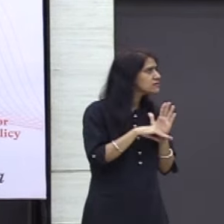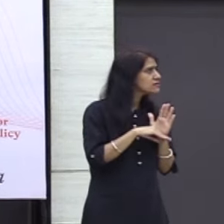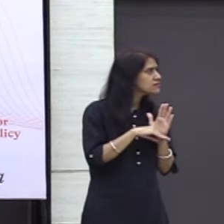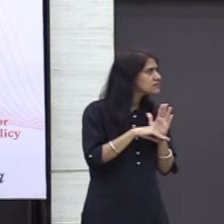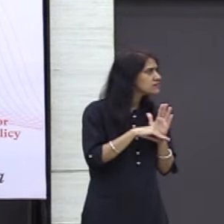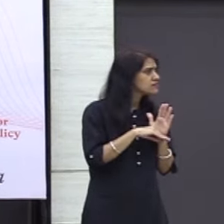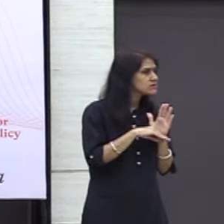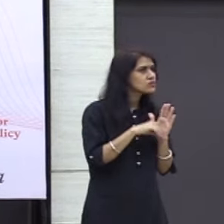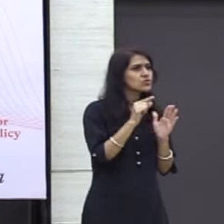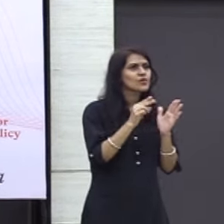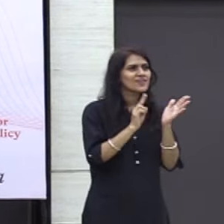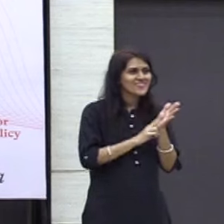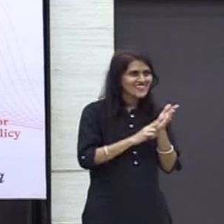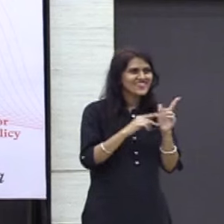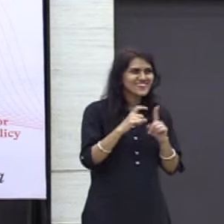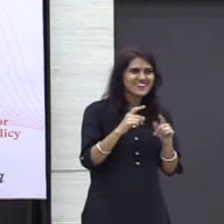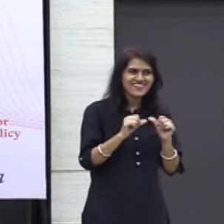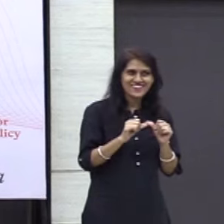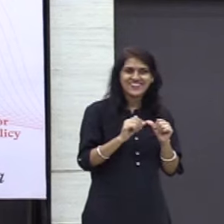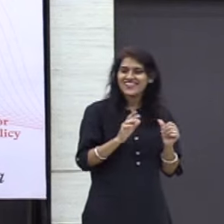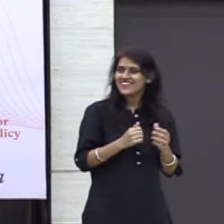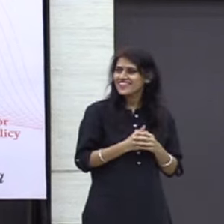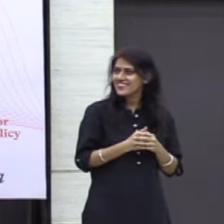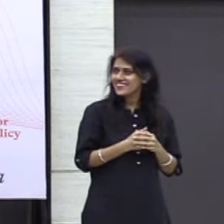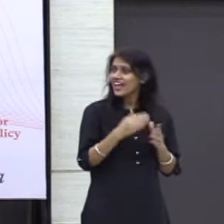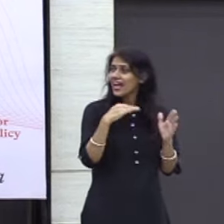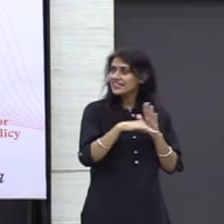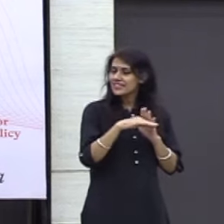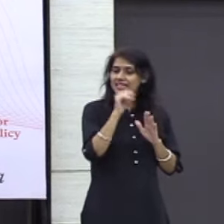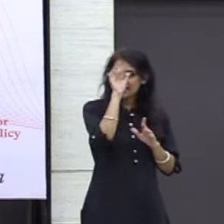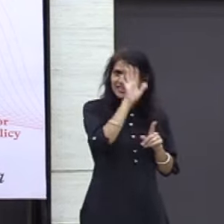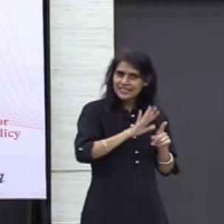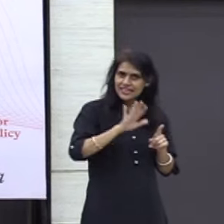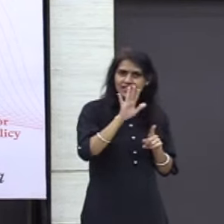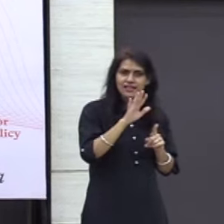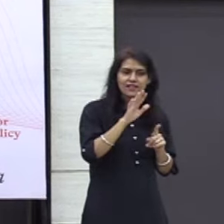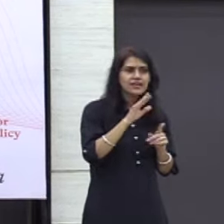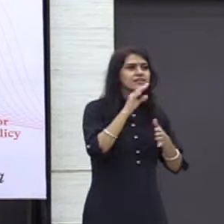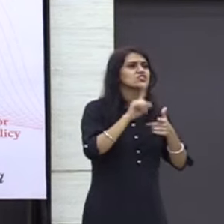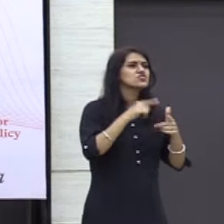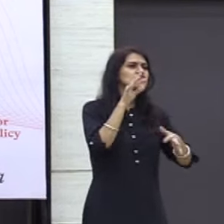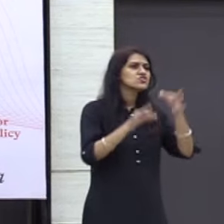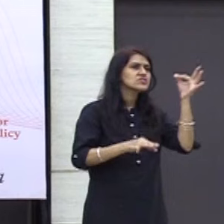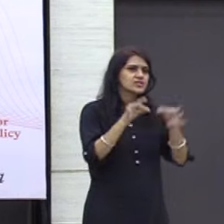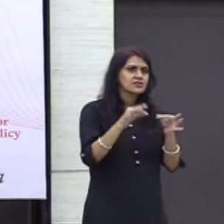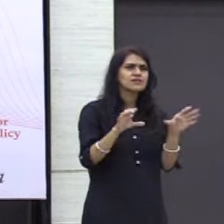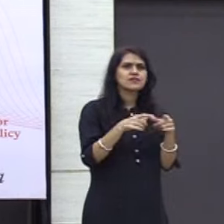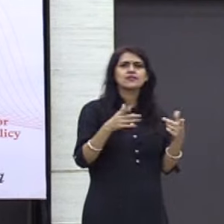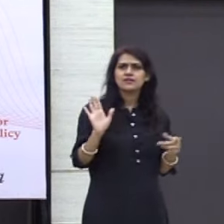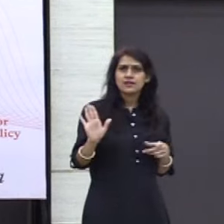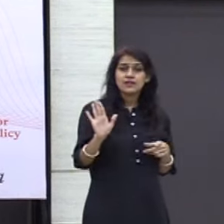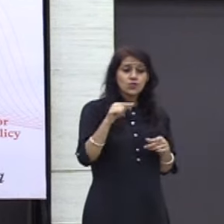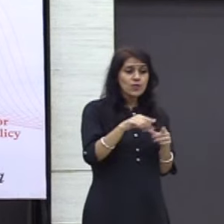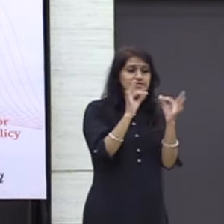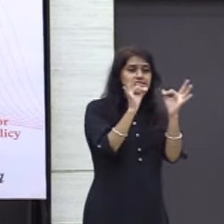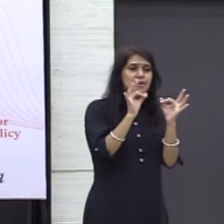under the UAPA as well as under the Bharatiya Nyaya Samhita. That's right. Right? So you have a special